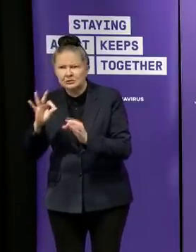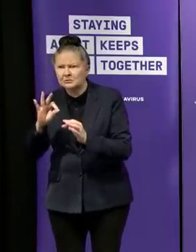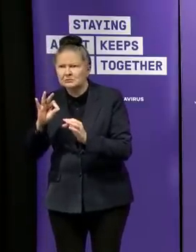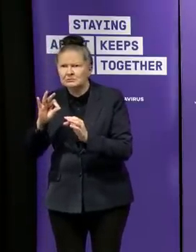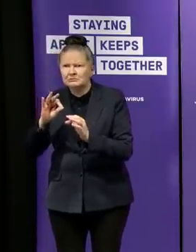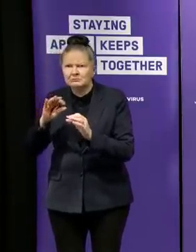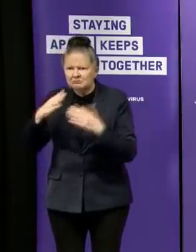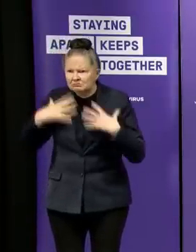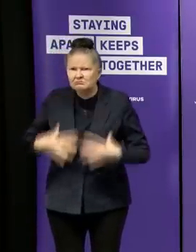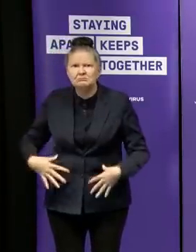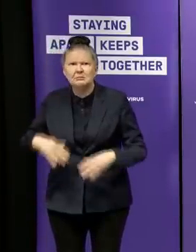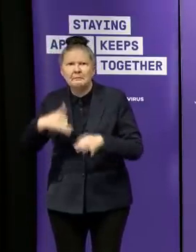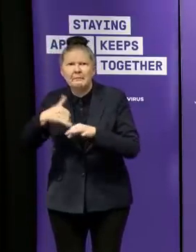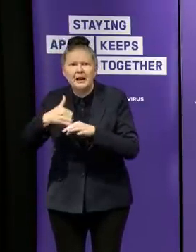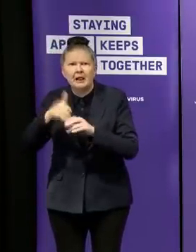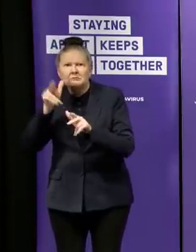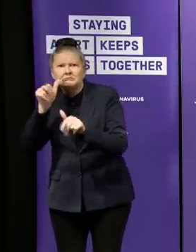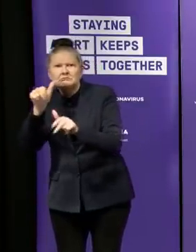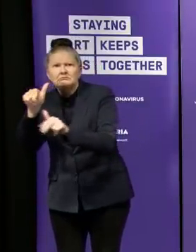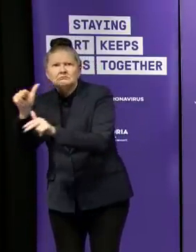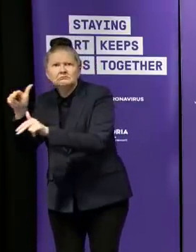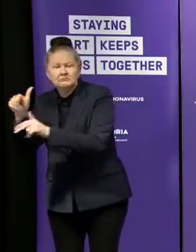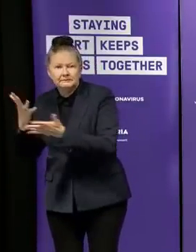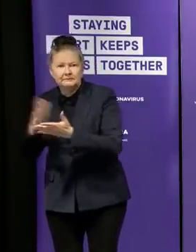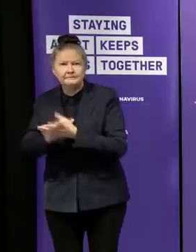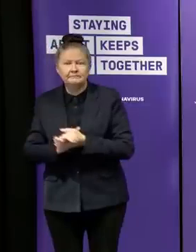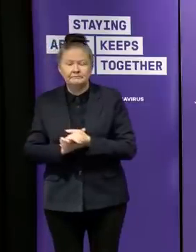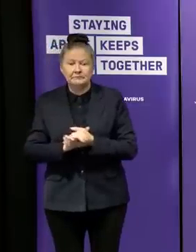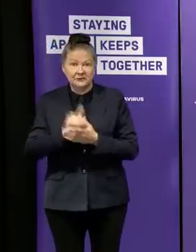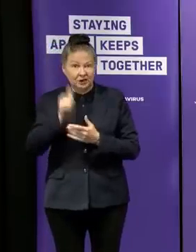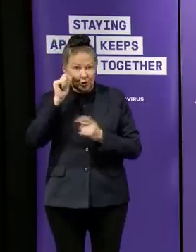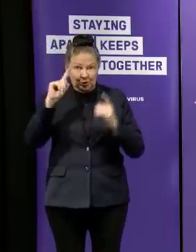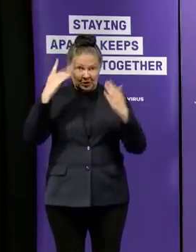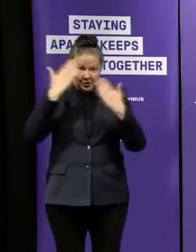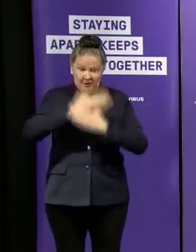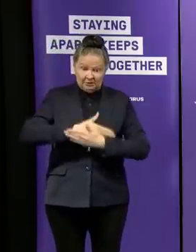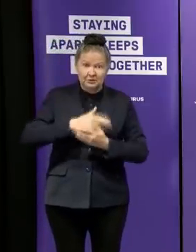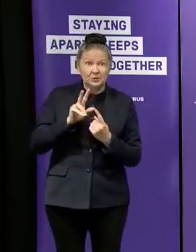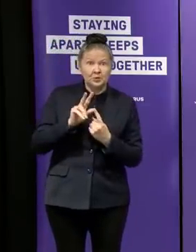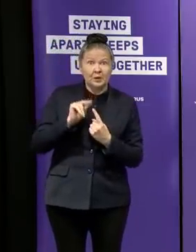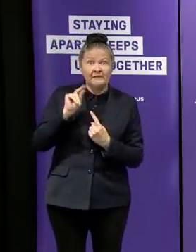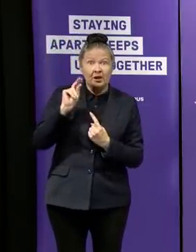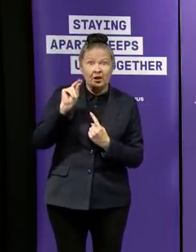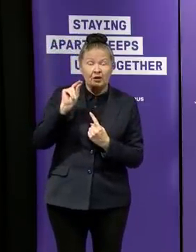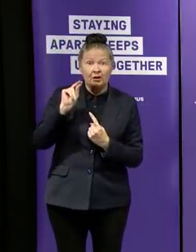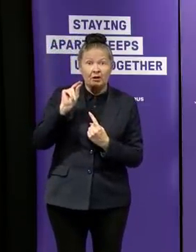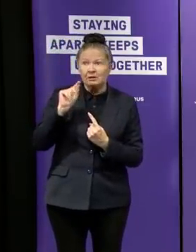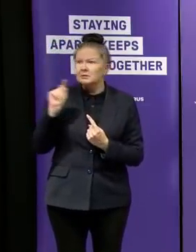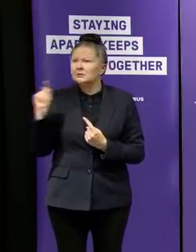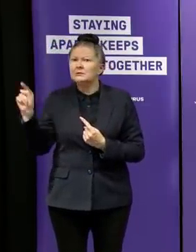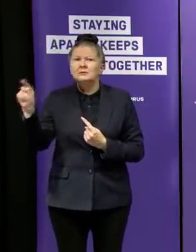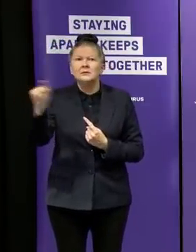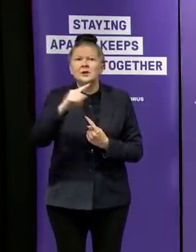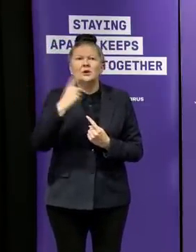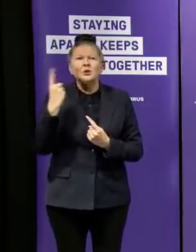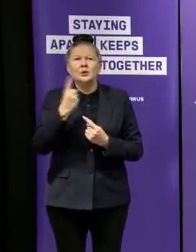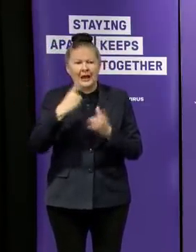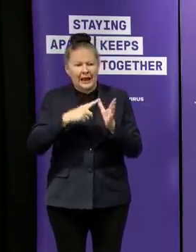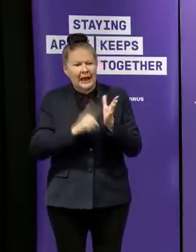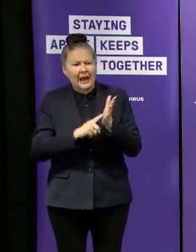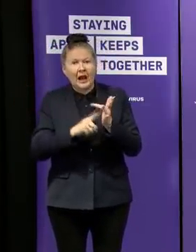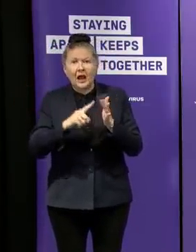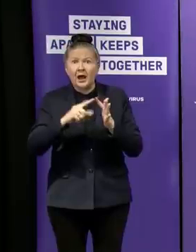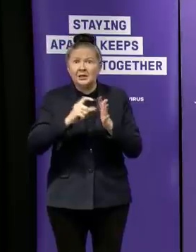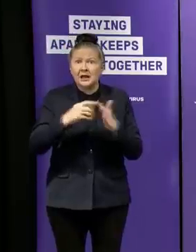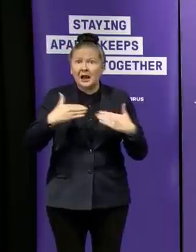need it. As of tonight, for Metropolitan Melbourne, those allied health professionals who are currently on the permitted